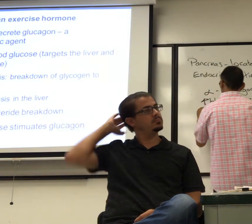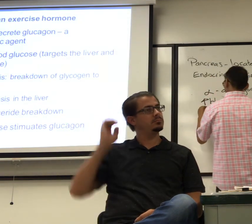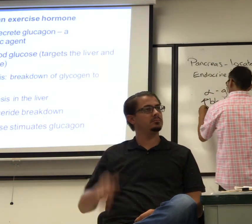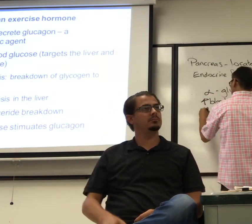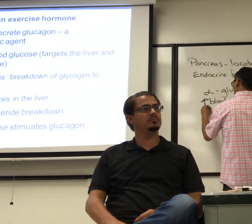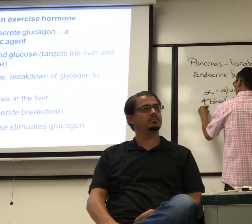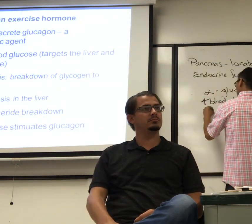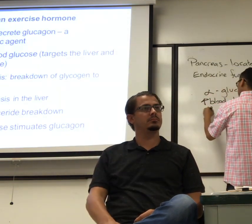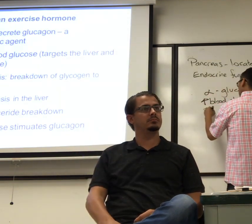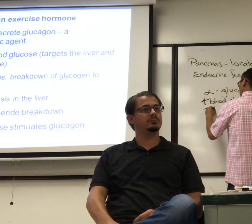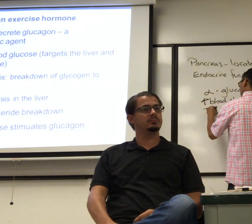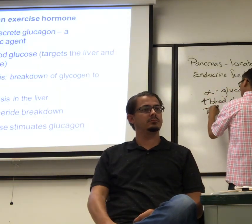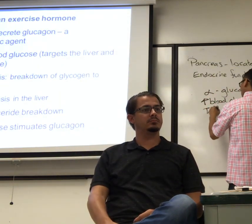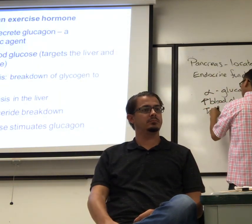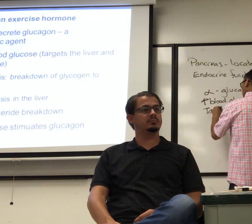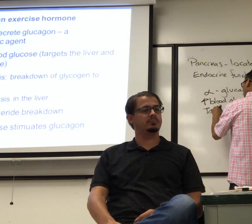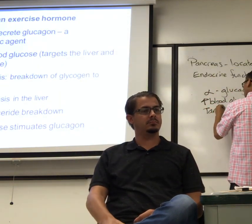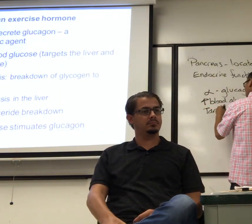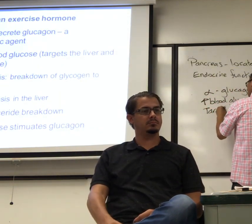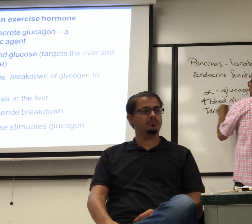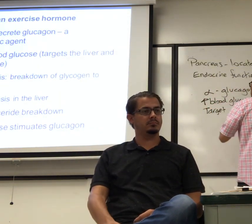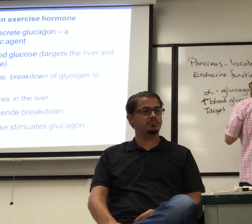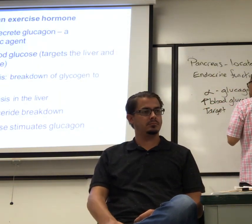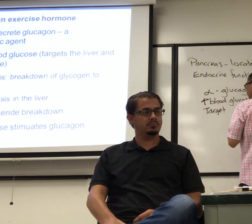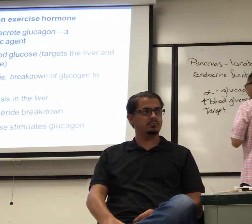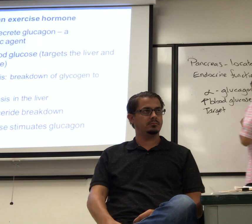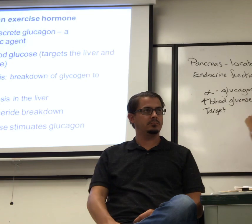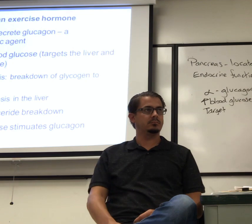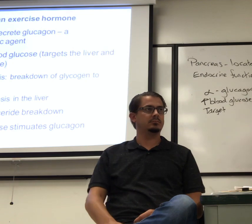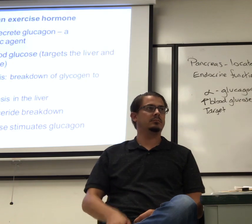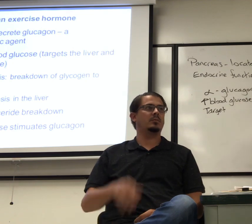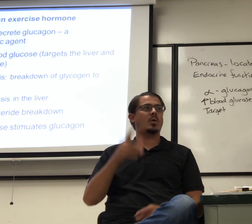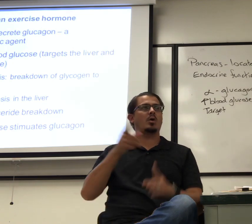Okay, so how does it do it? Let's write down these two words.